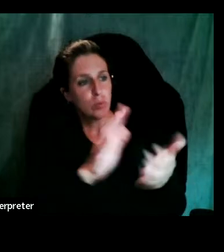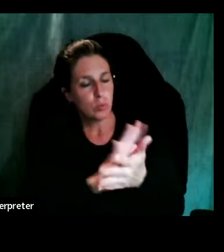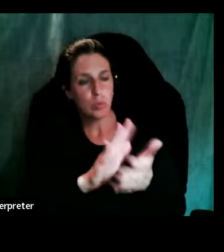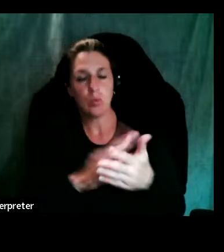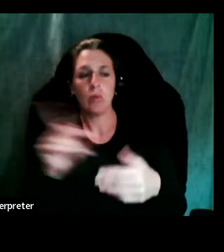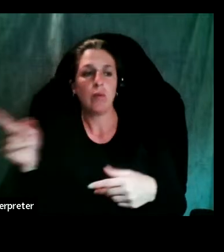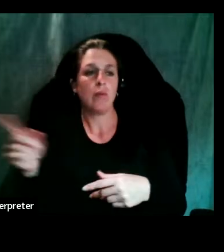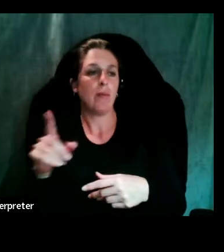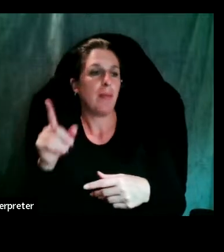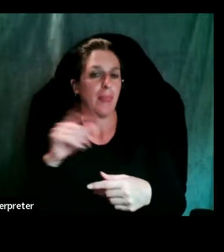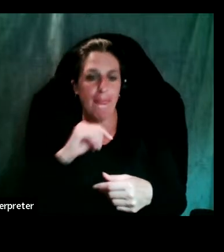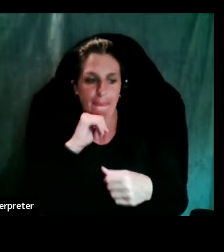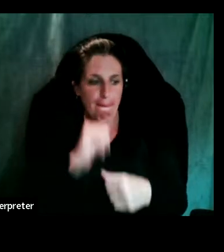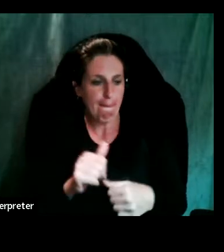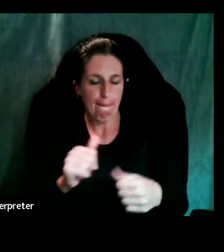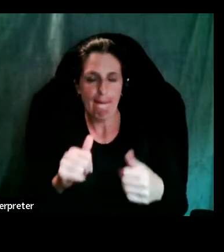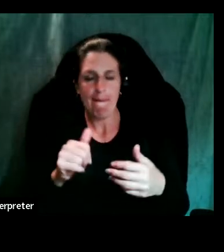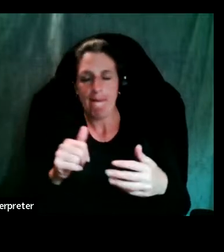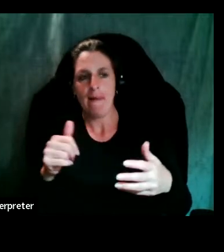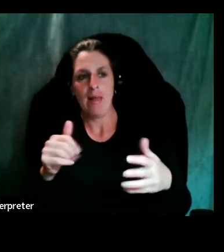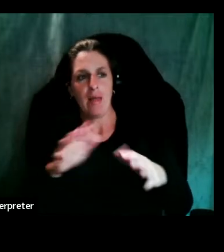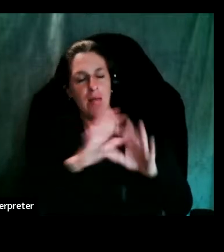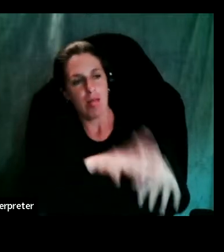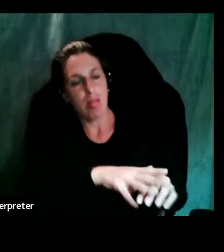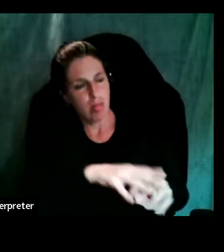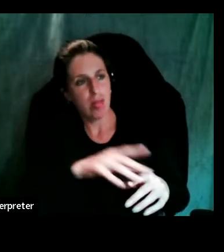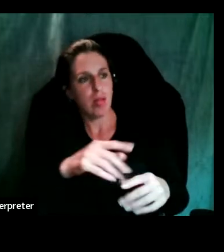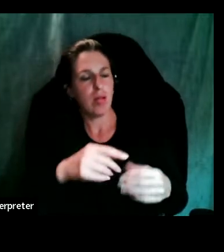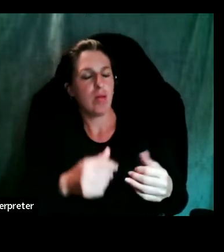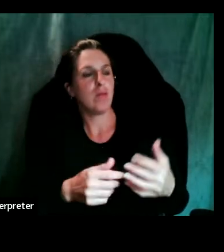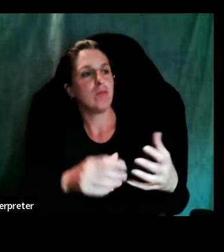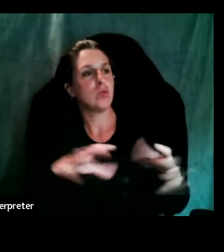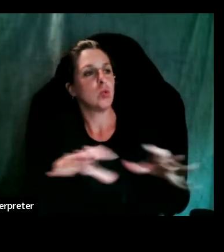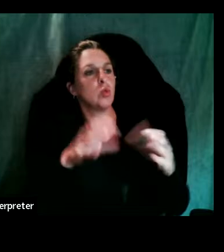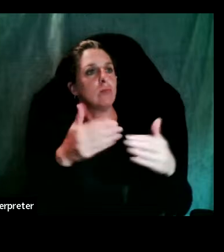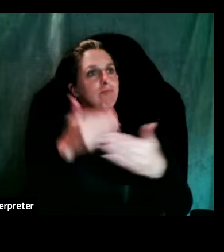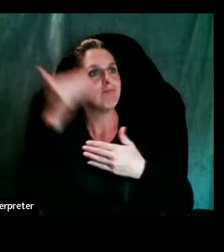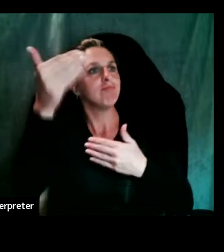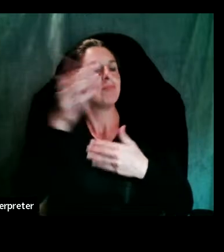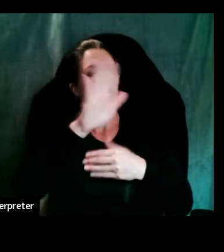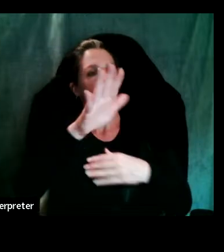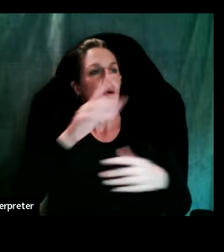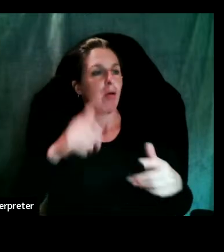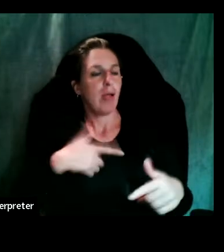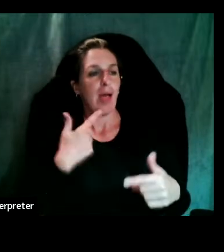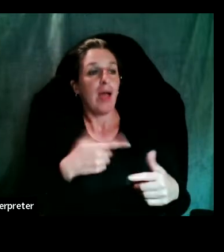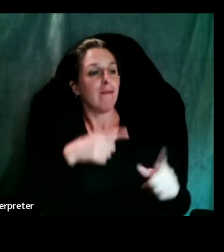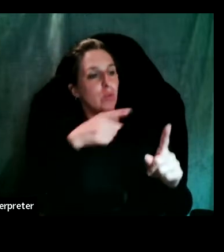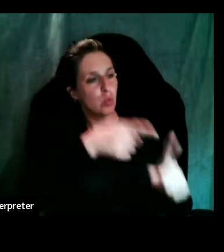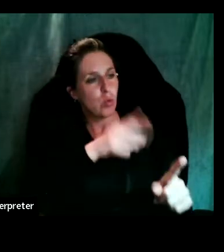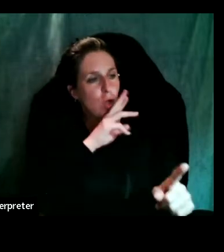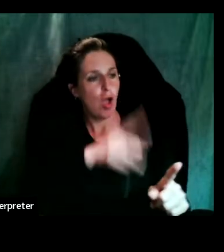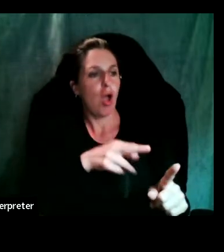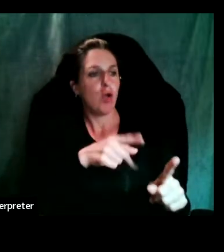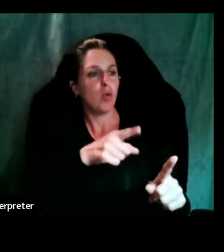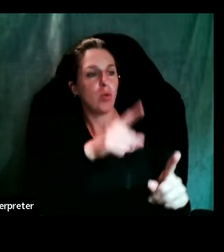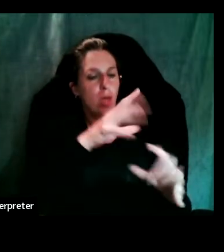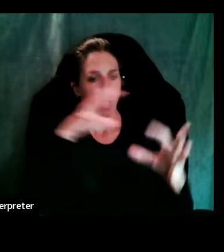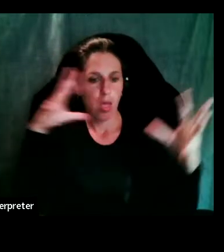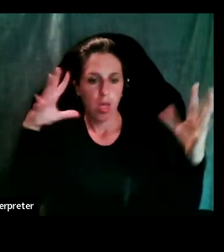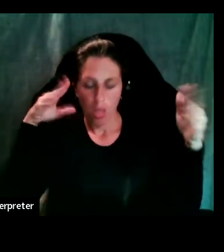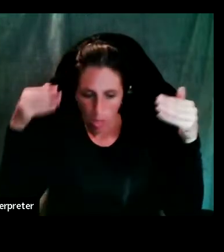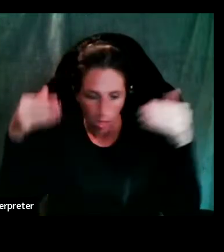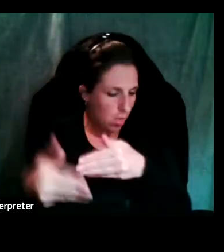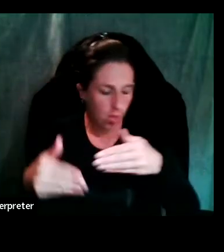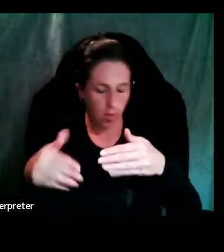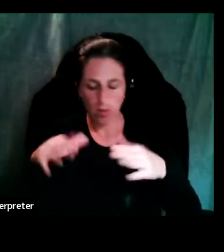the absolute most of your life. You are, because you're so absorbed in the phone and not accessing your education. You're